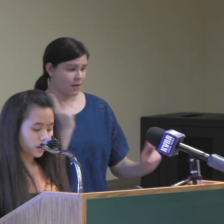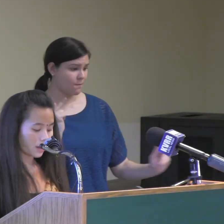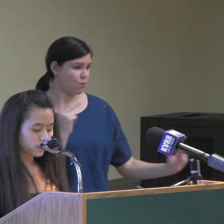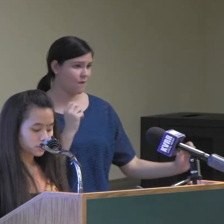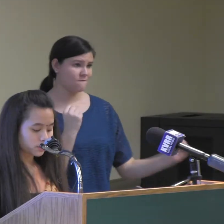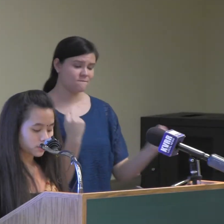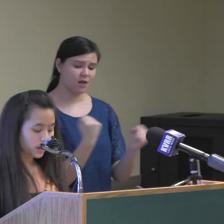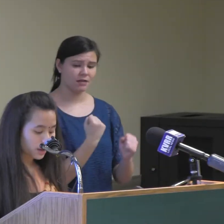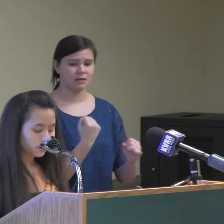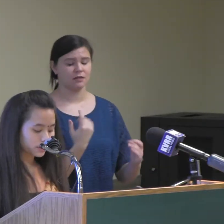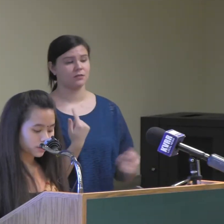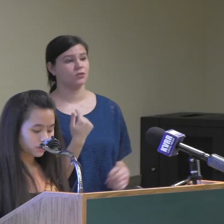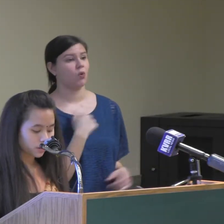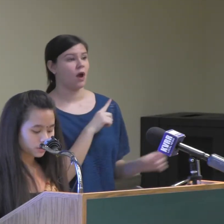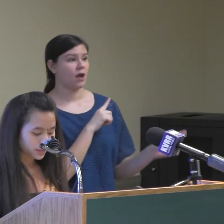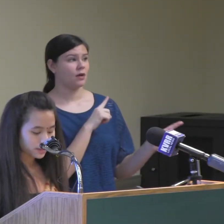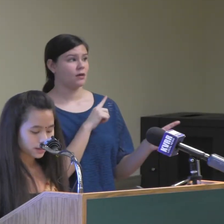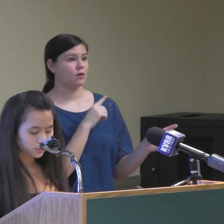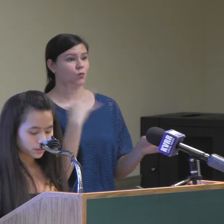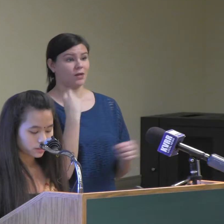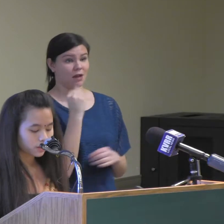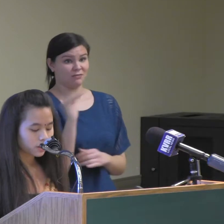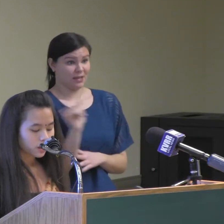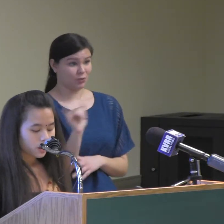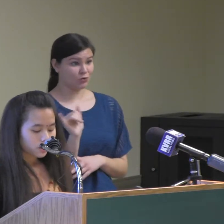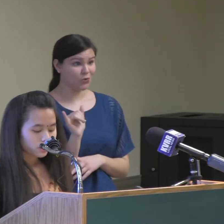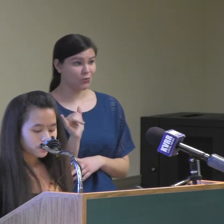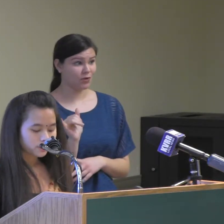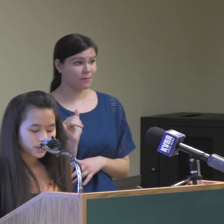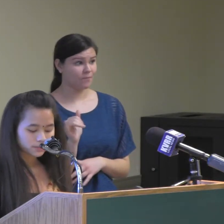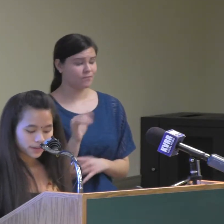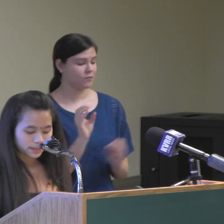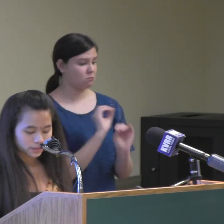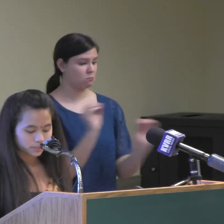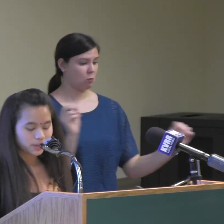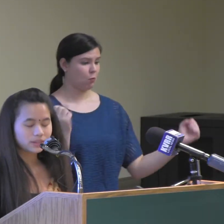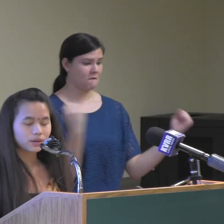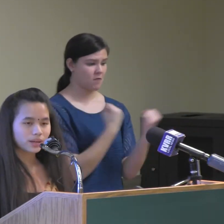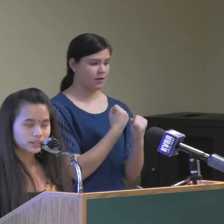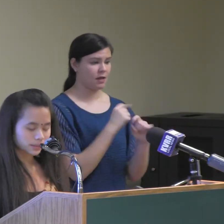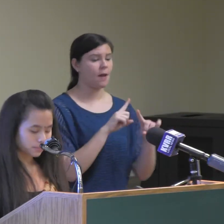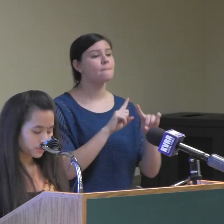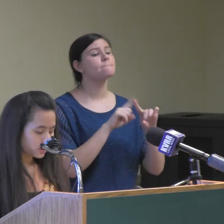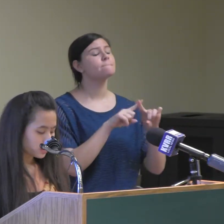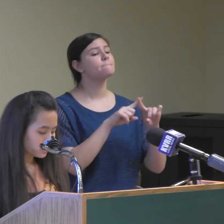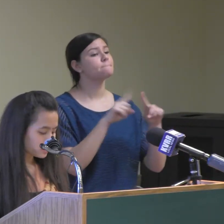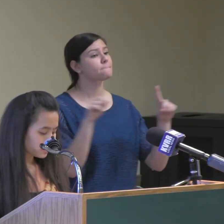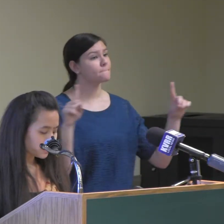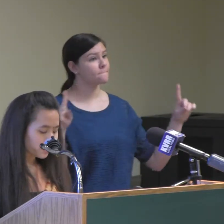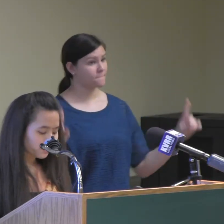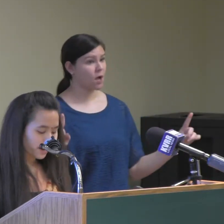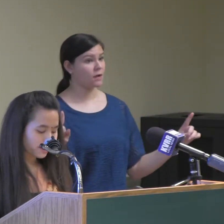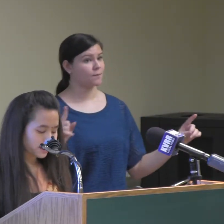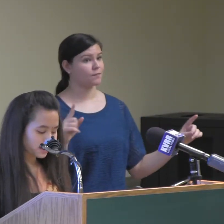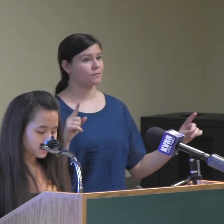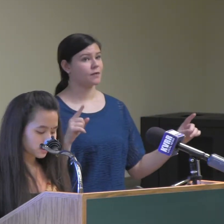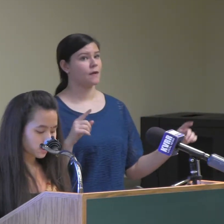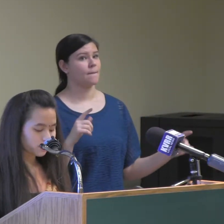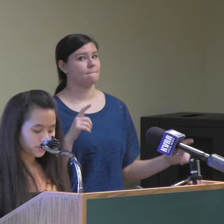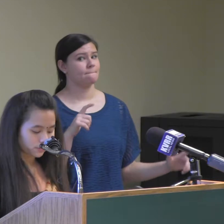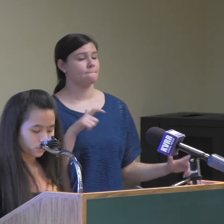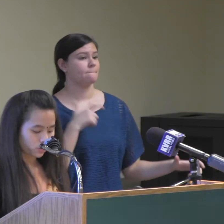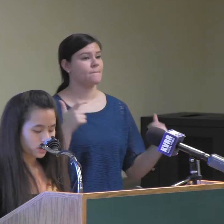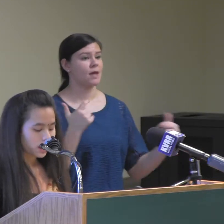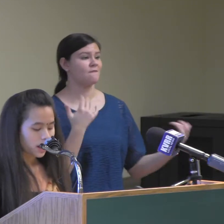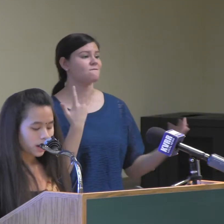so I went outside as well. Nobody was fighting, but there was a huge, bigger fire than the